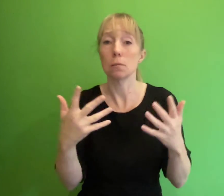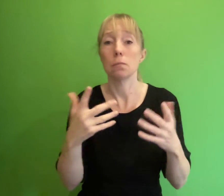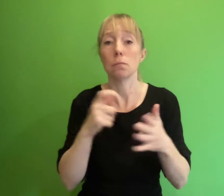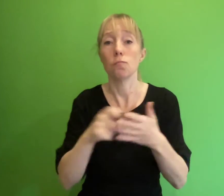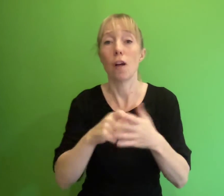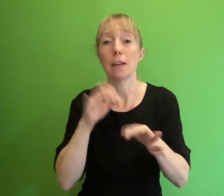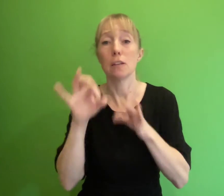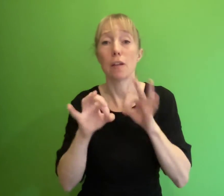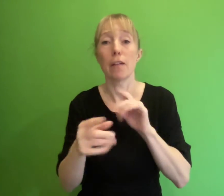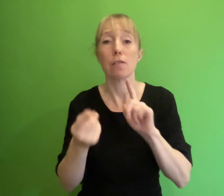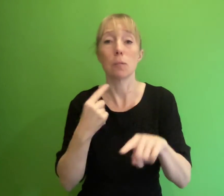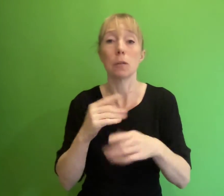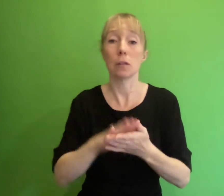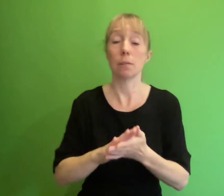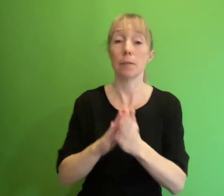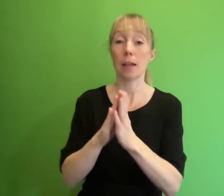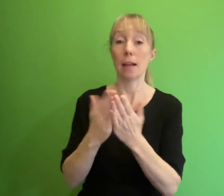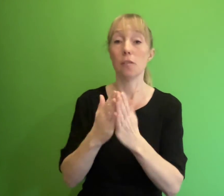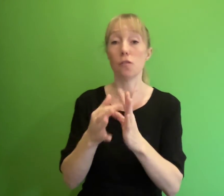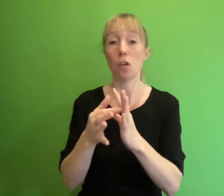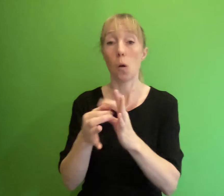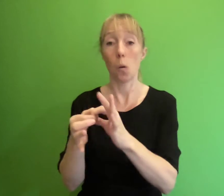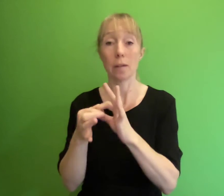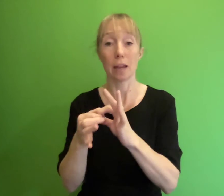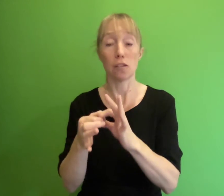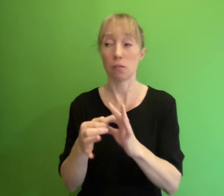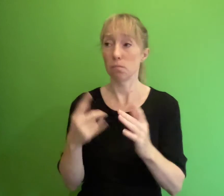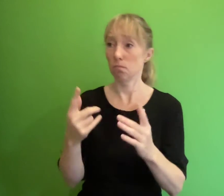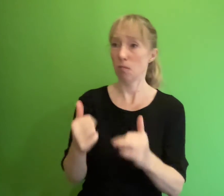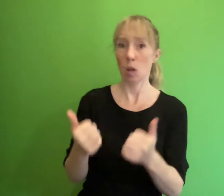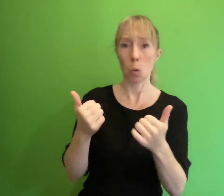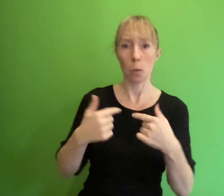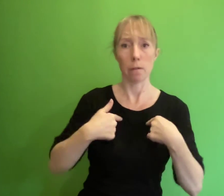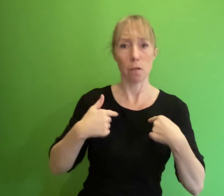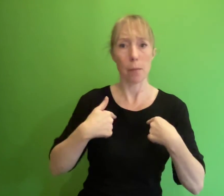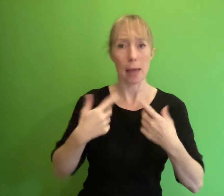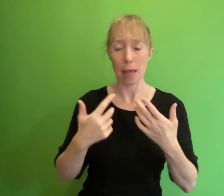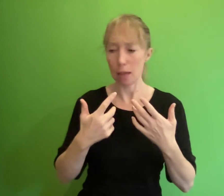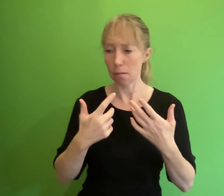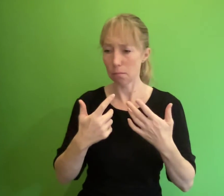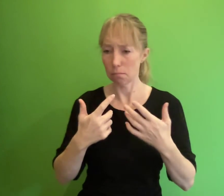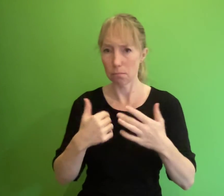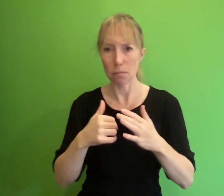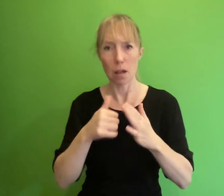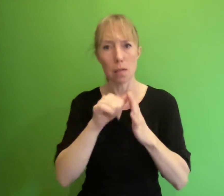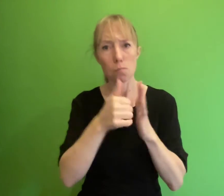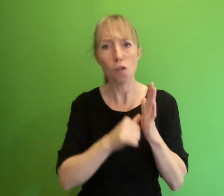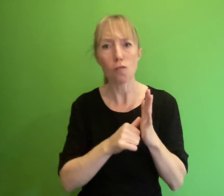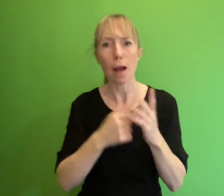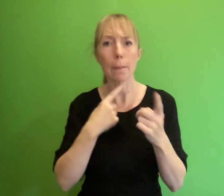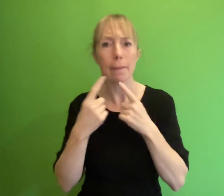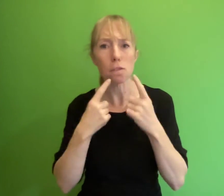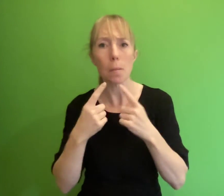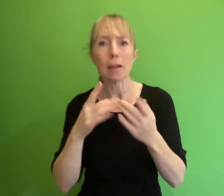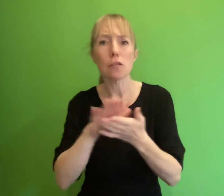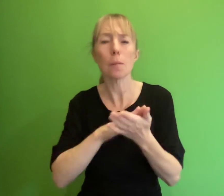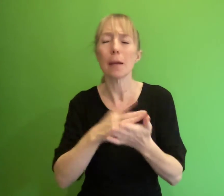Literature organisation has been good for me. The programme and information enabled me to arrange carers and